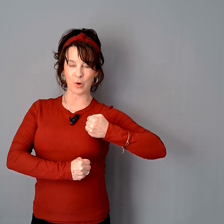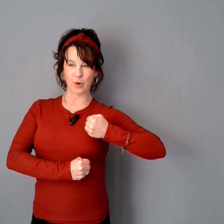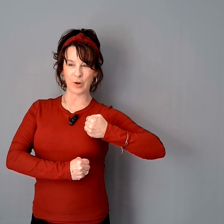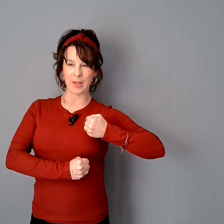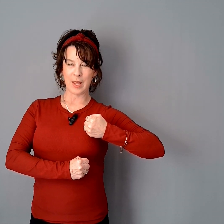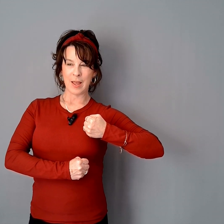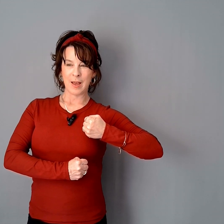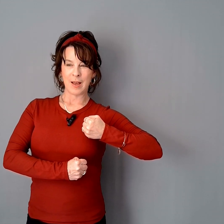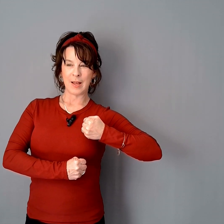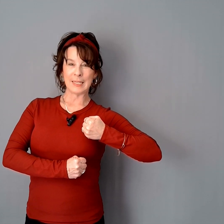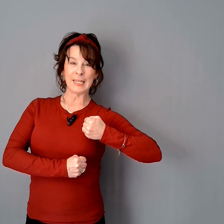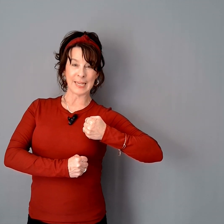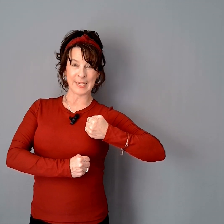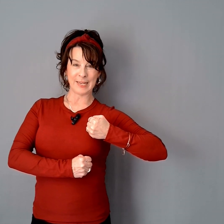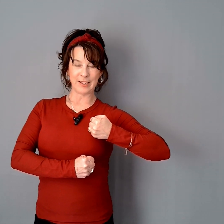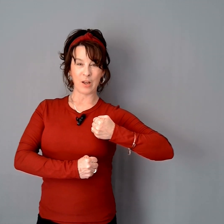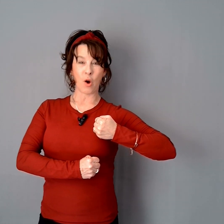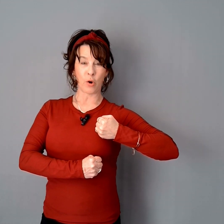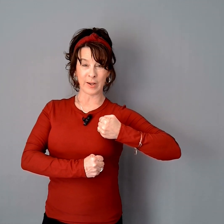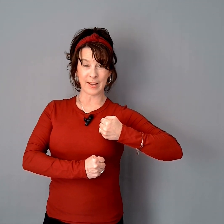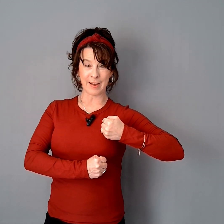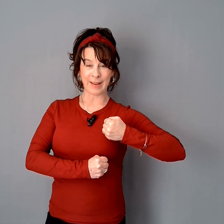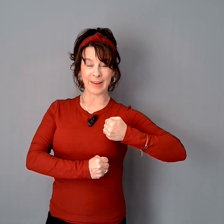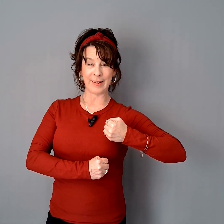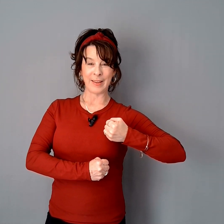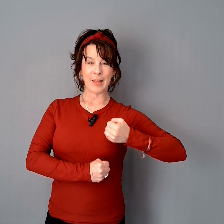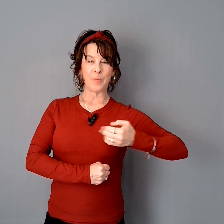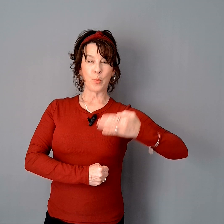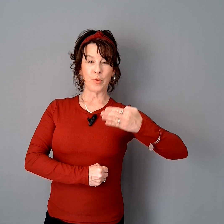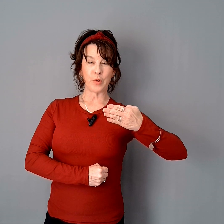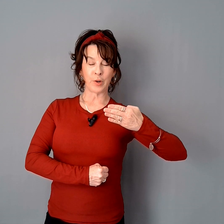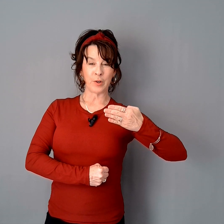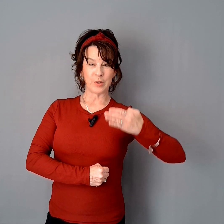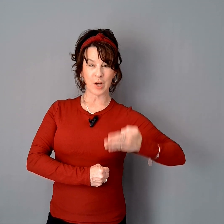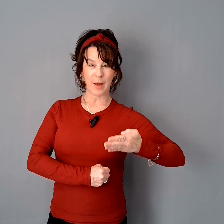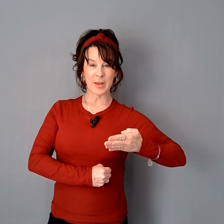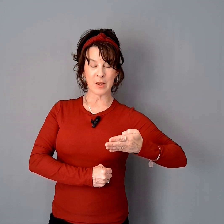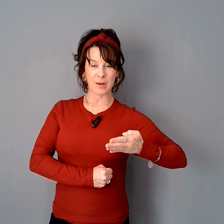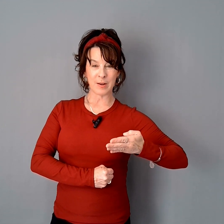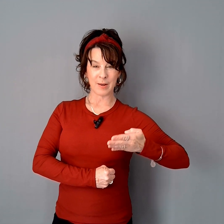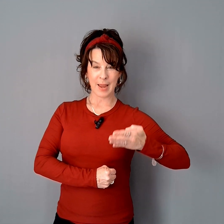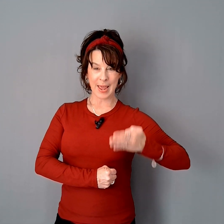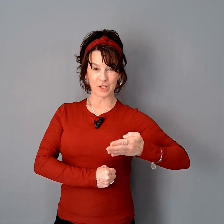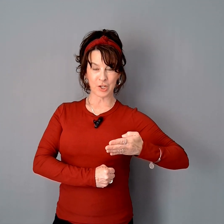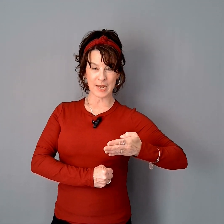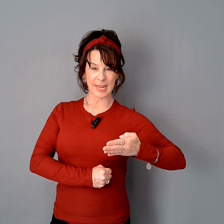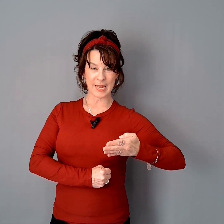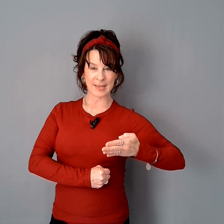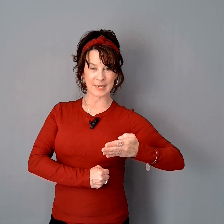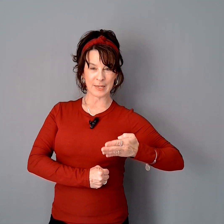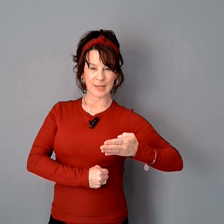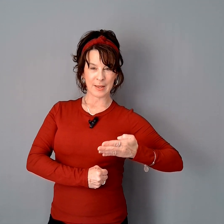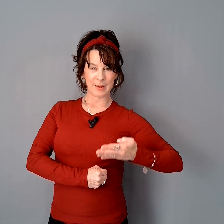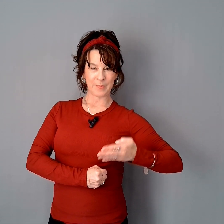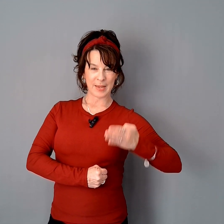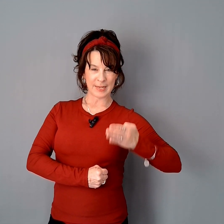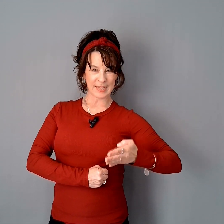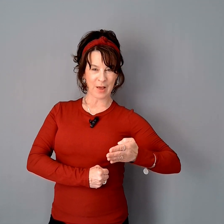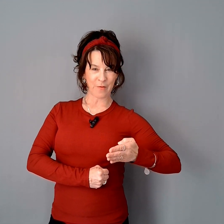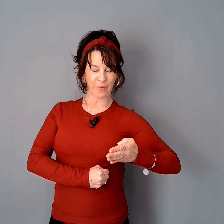word lead or guide. With your dominant action hand, it's out